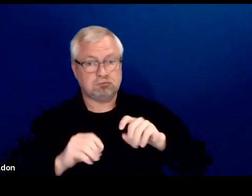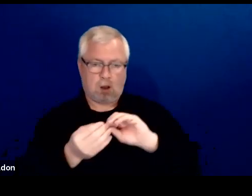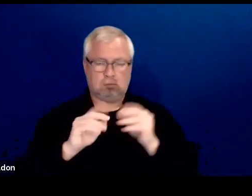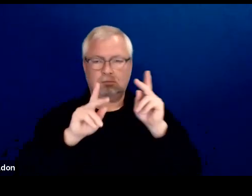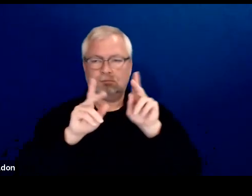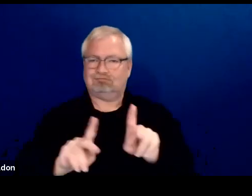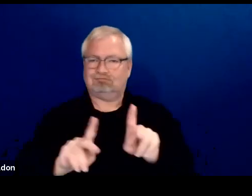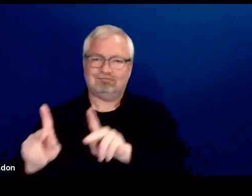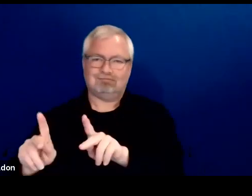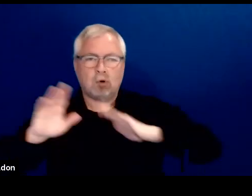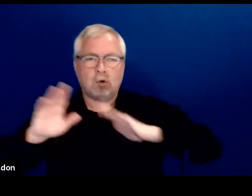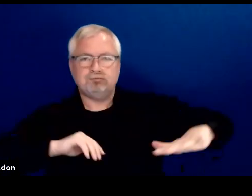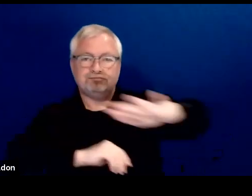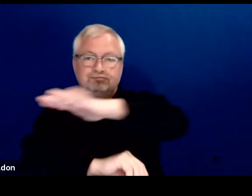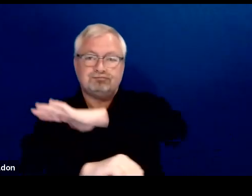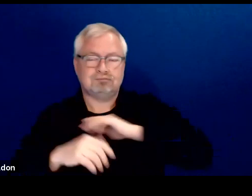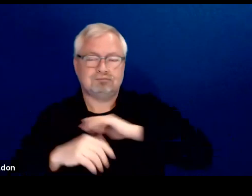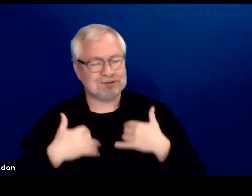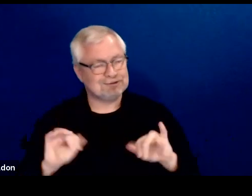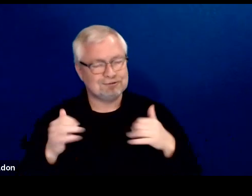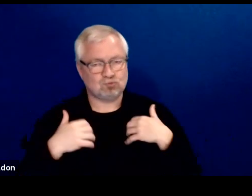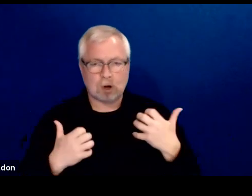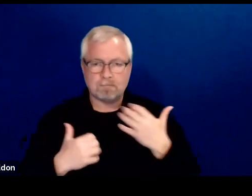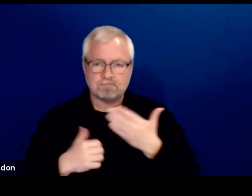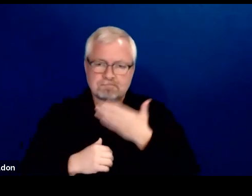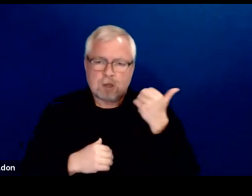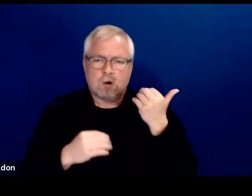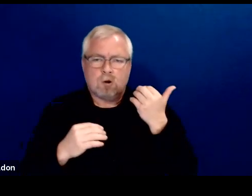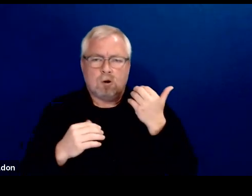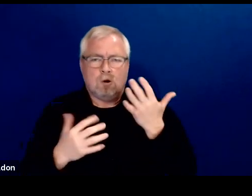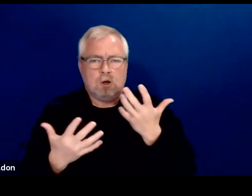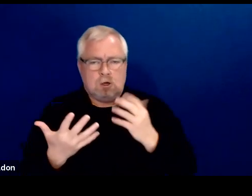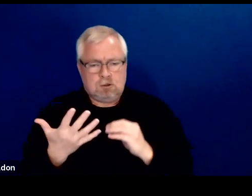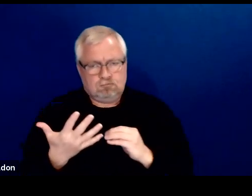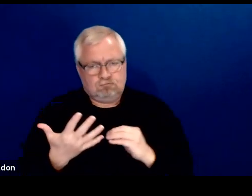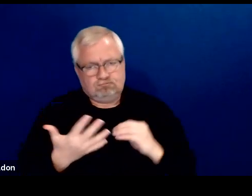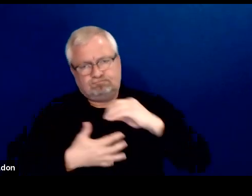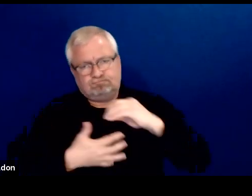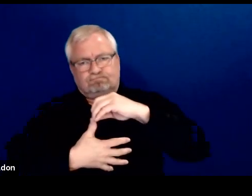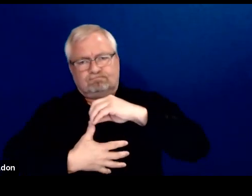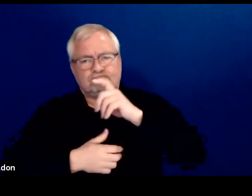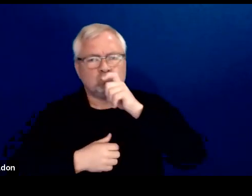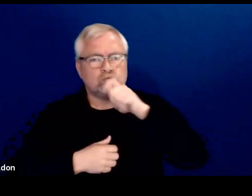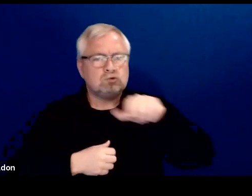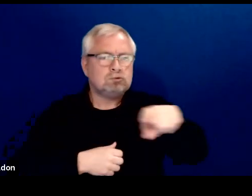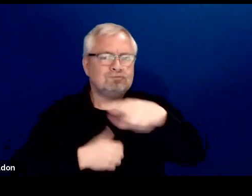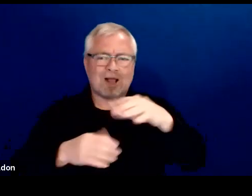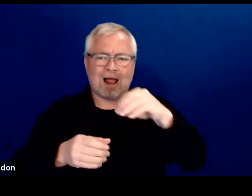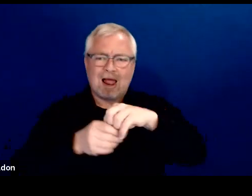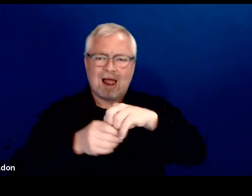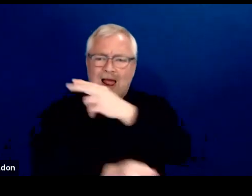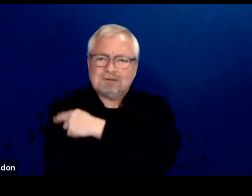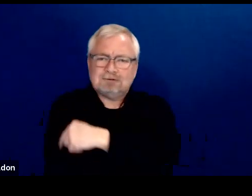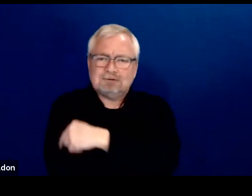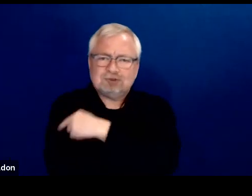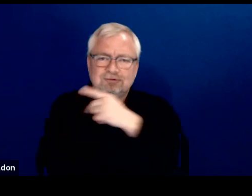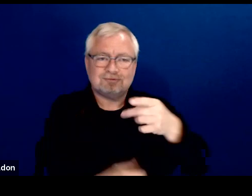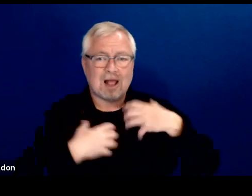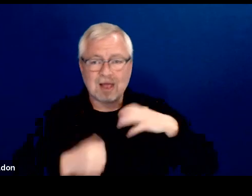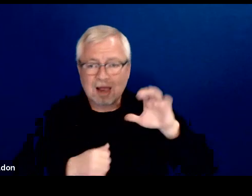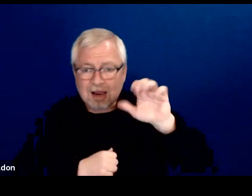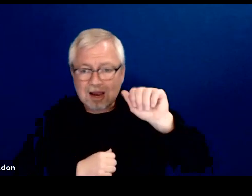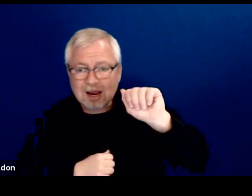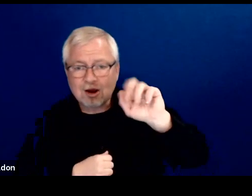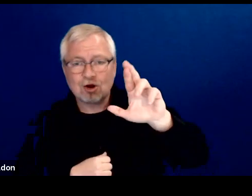to do. Our priority has been around people who are already in the hospital, healthcare workers, people in long-term care